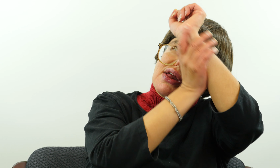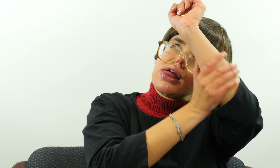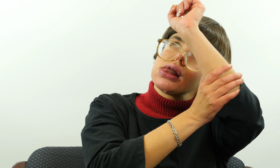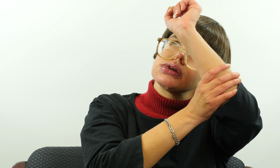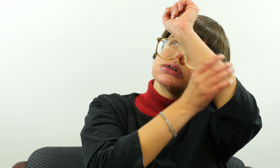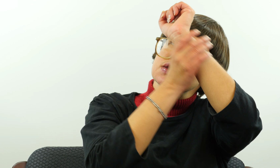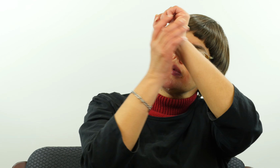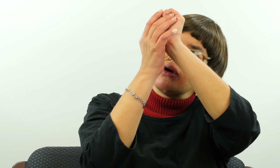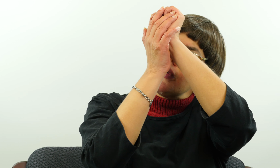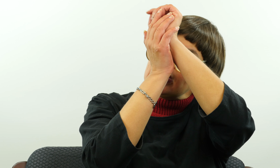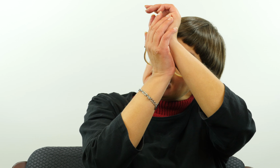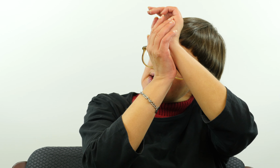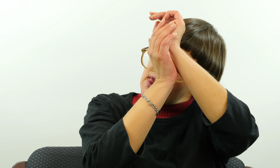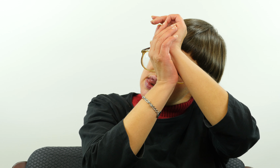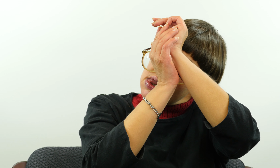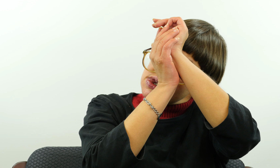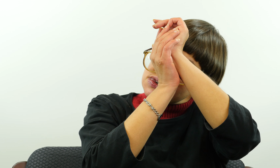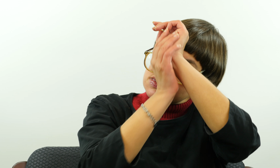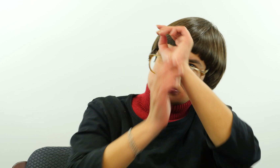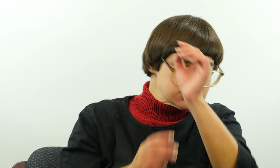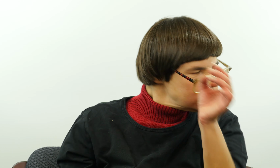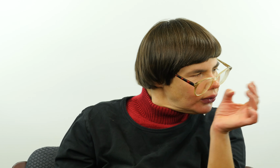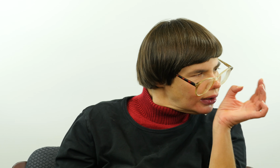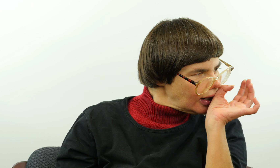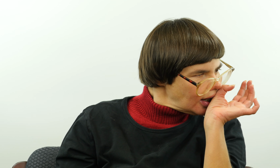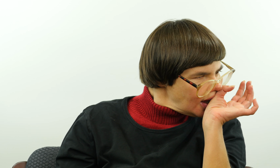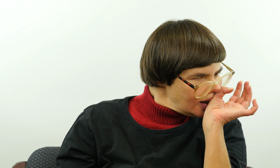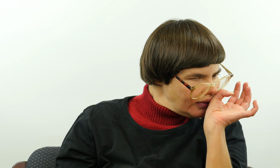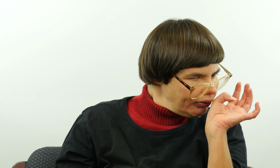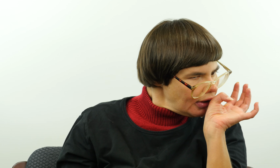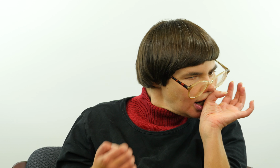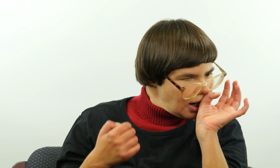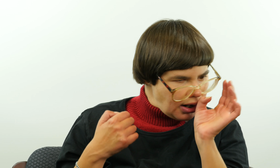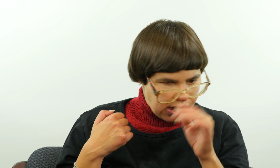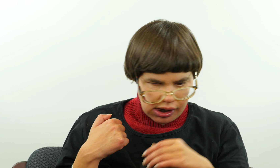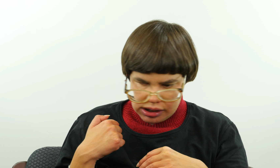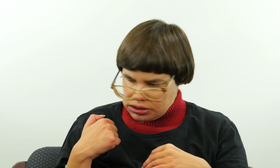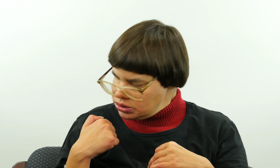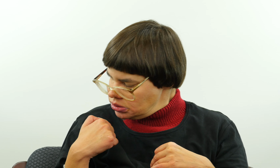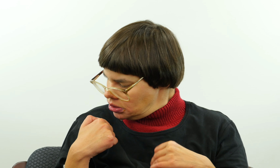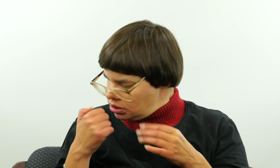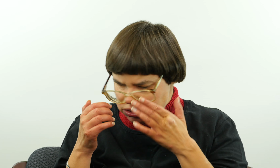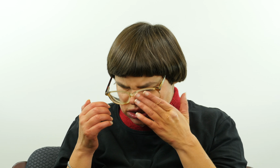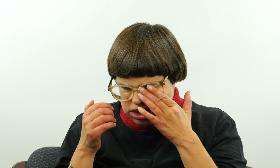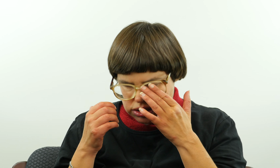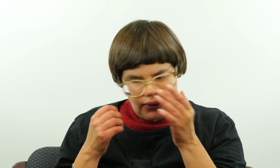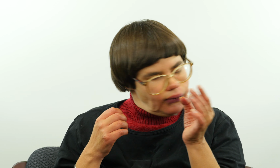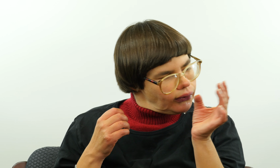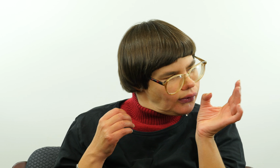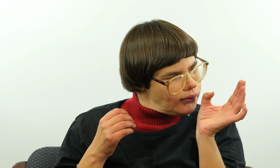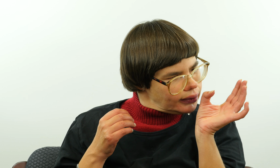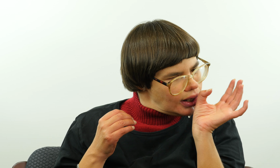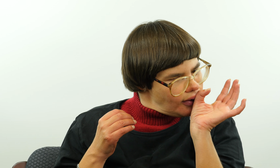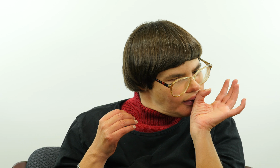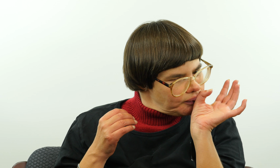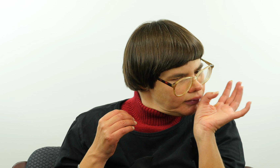Susie? Mommy. Yeah. I'm going to a fan. Duh. And put your glasses up. I'm going to get home. Who